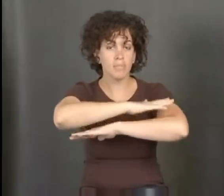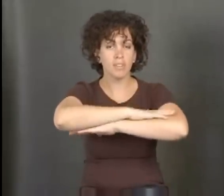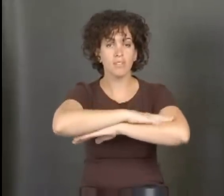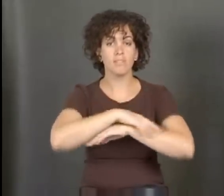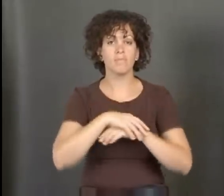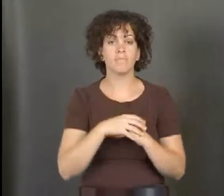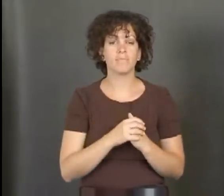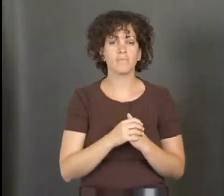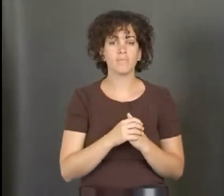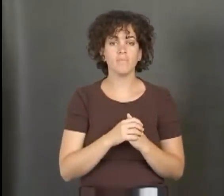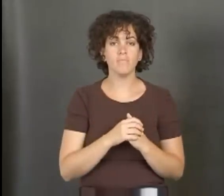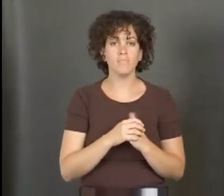Table.